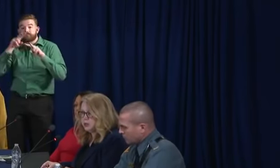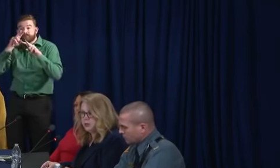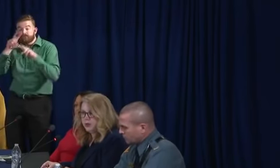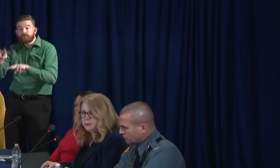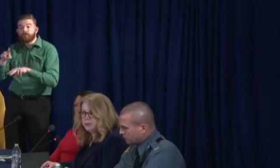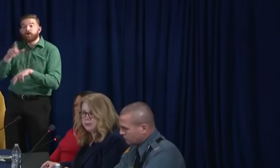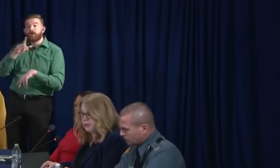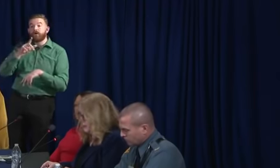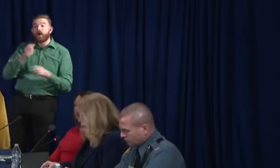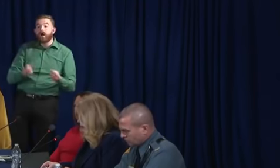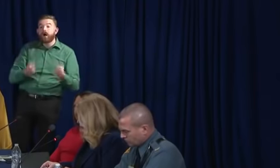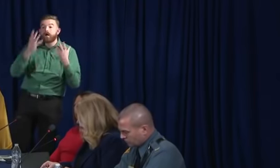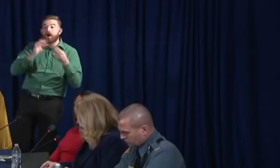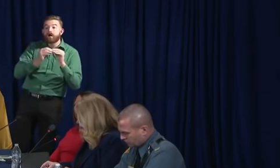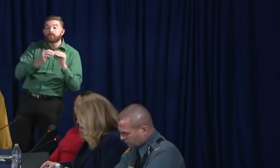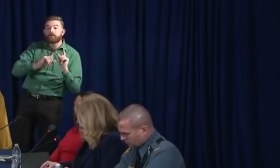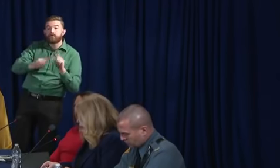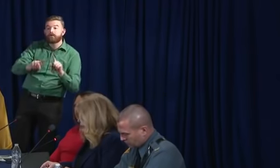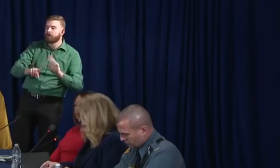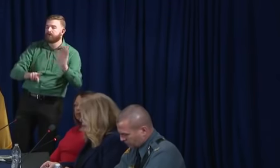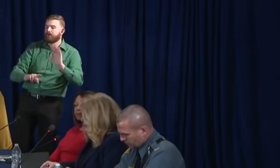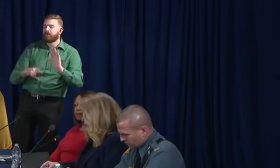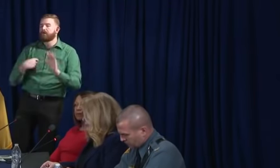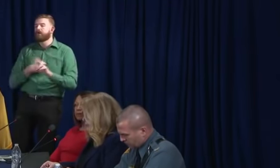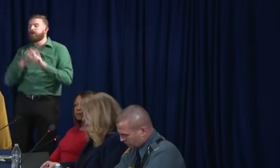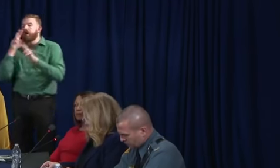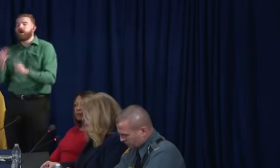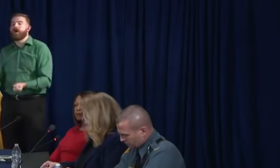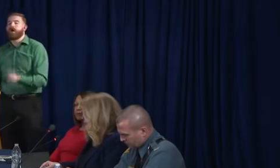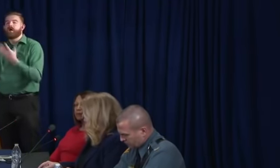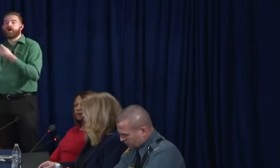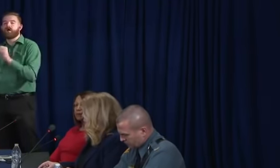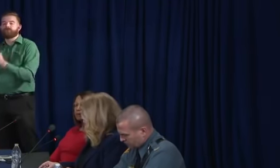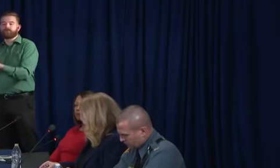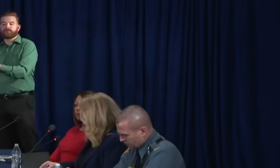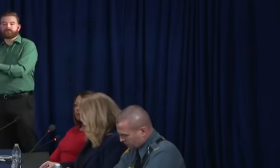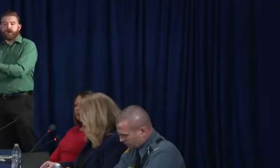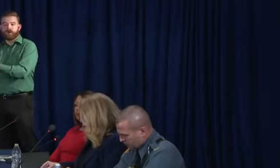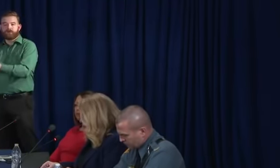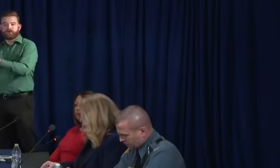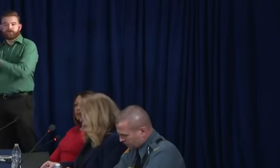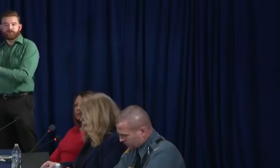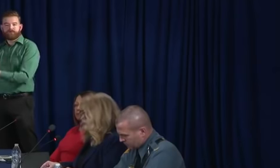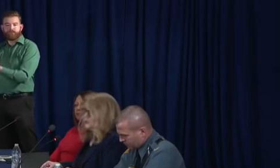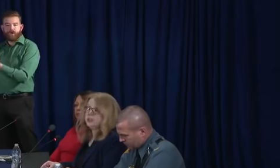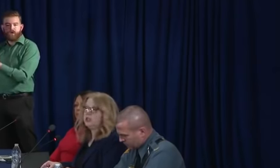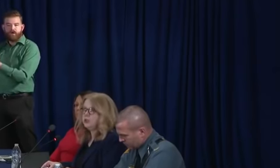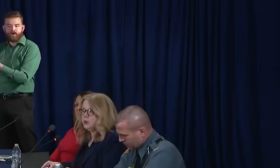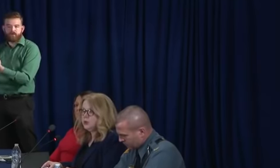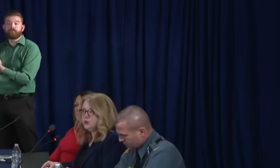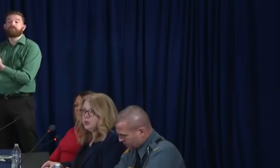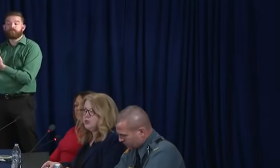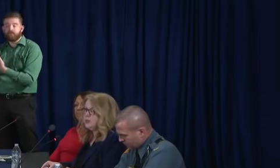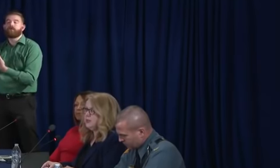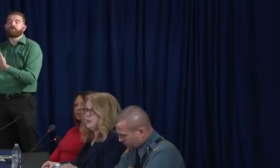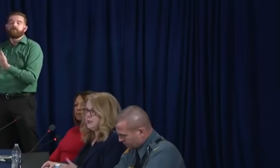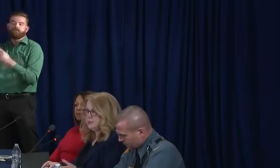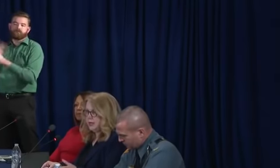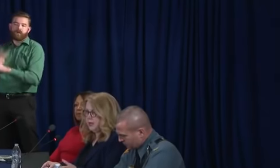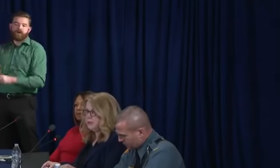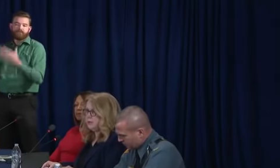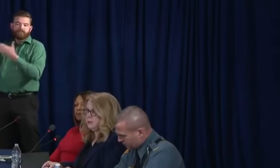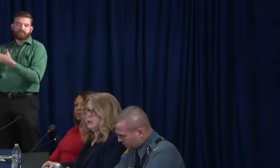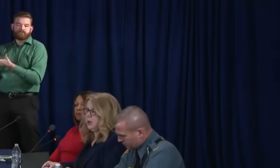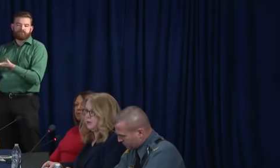normally would show up is not there. We're continuing to pay subsidies to those centers that are forced to close so that at